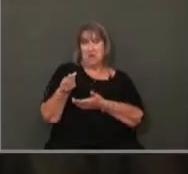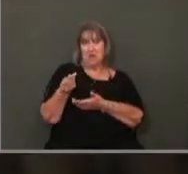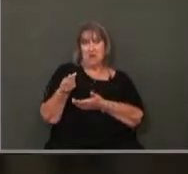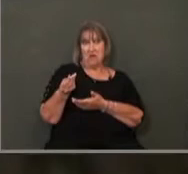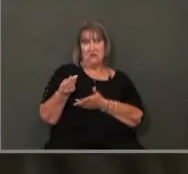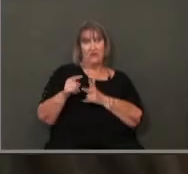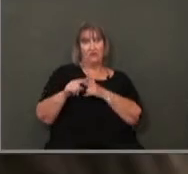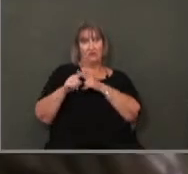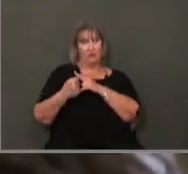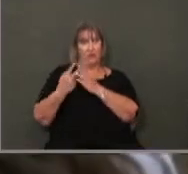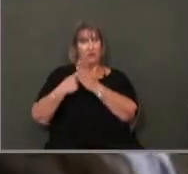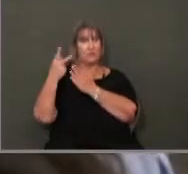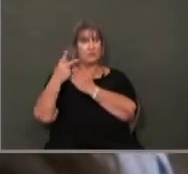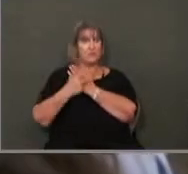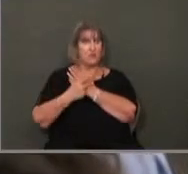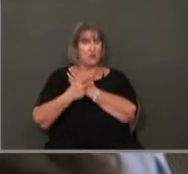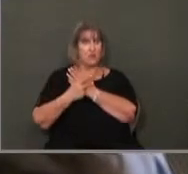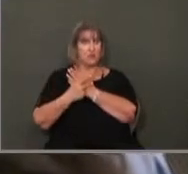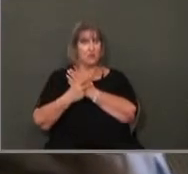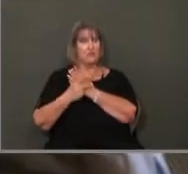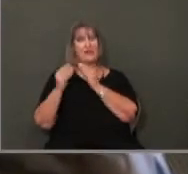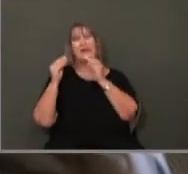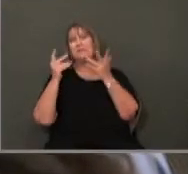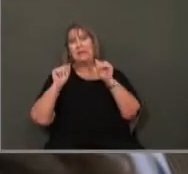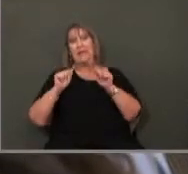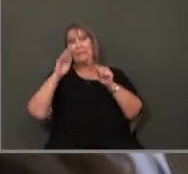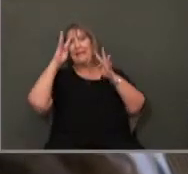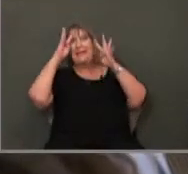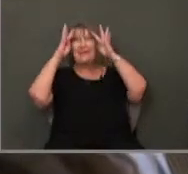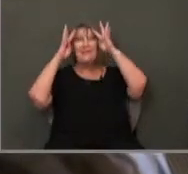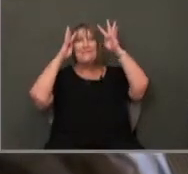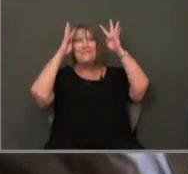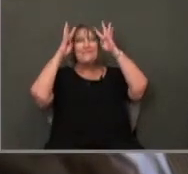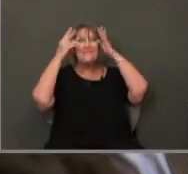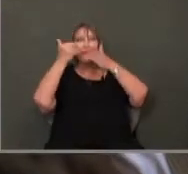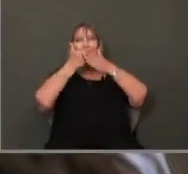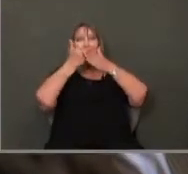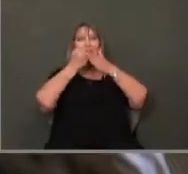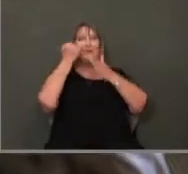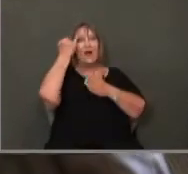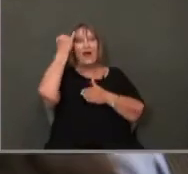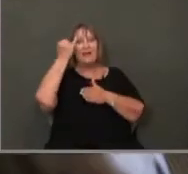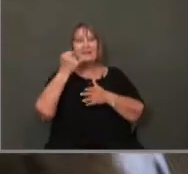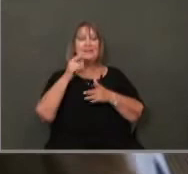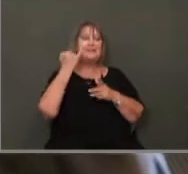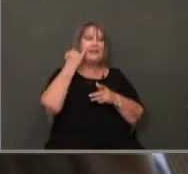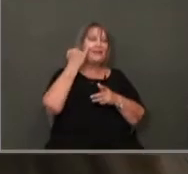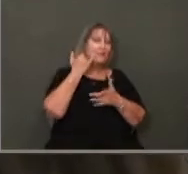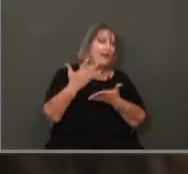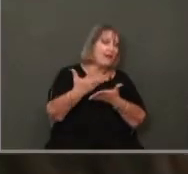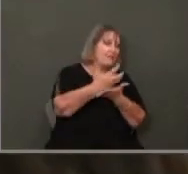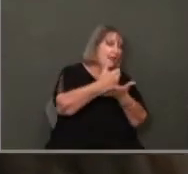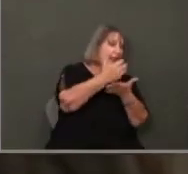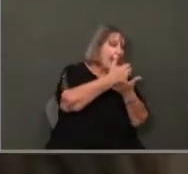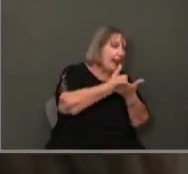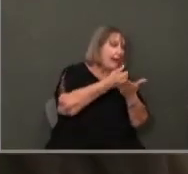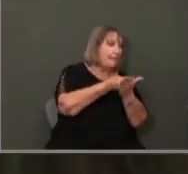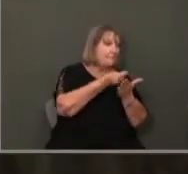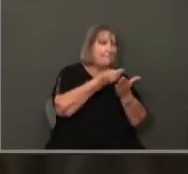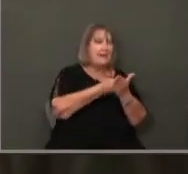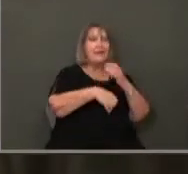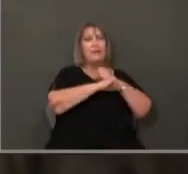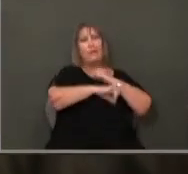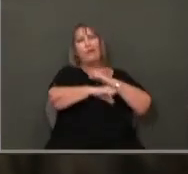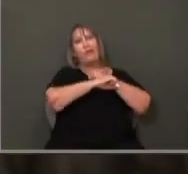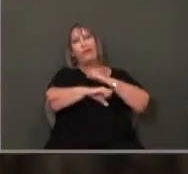a program that is a little bit more innovative. That when you have to collect the money and sell the idea.